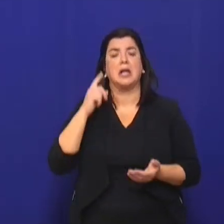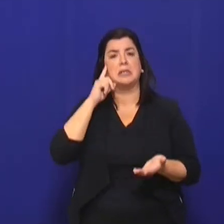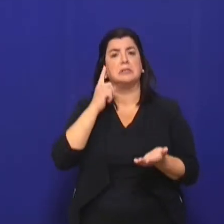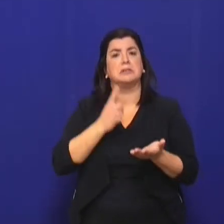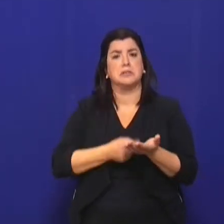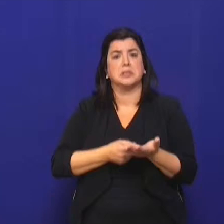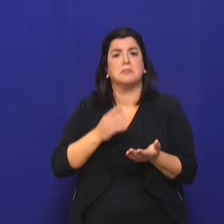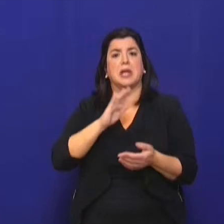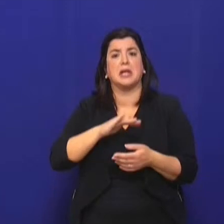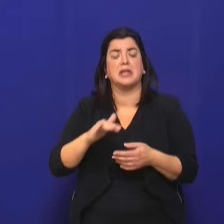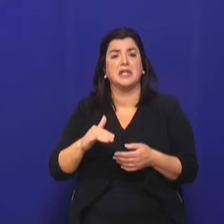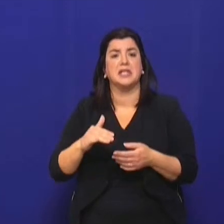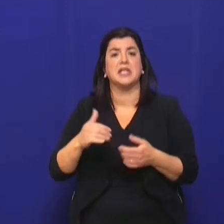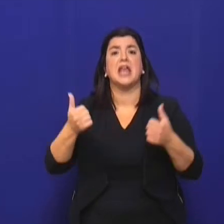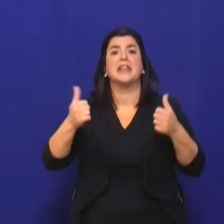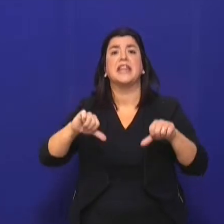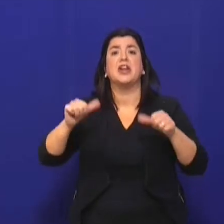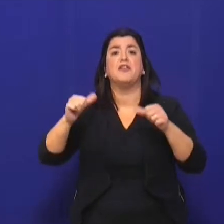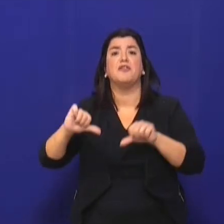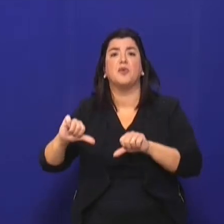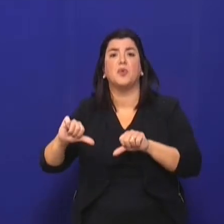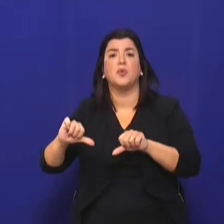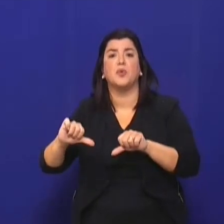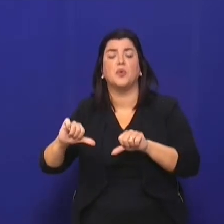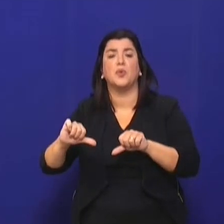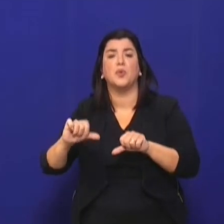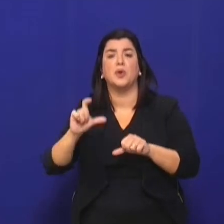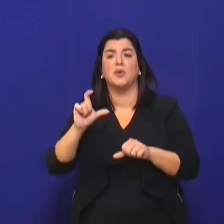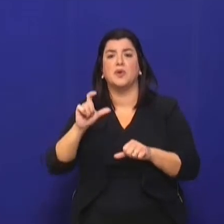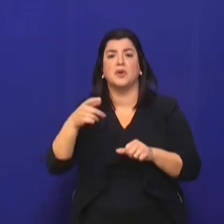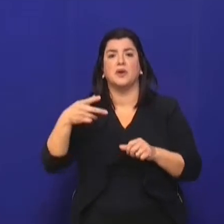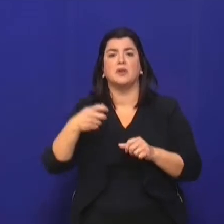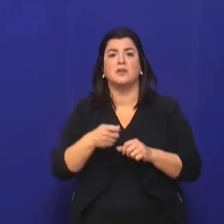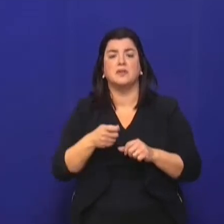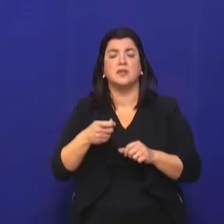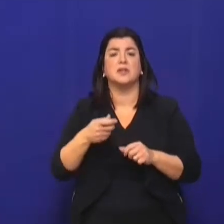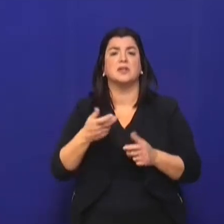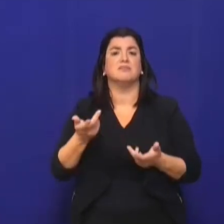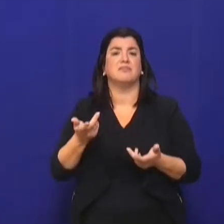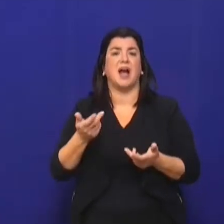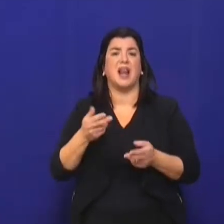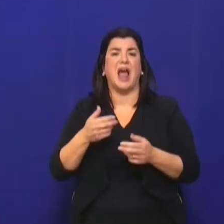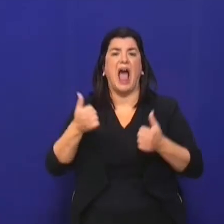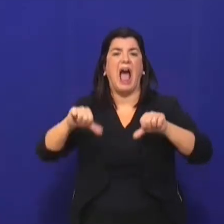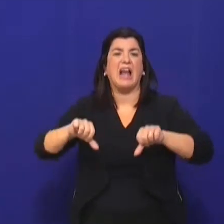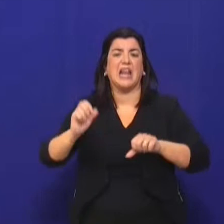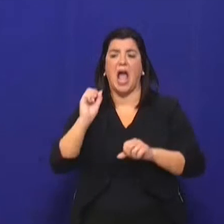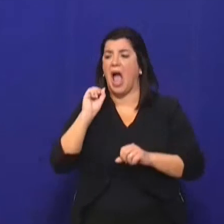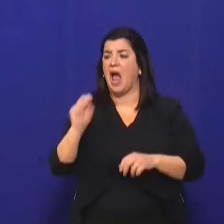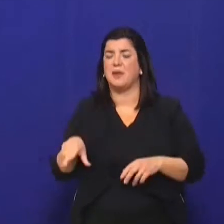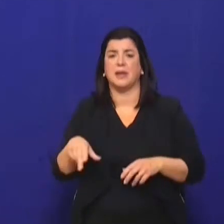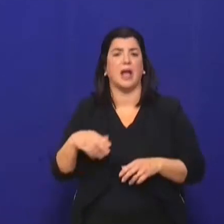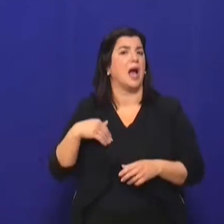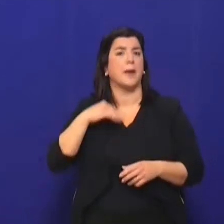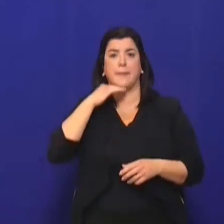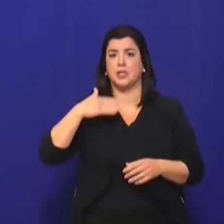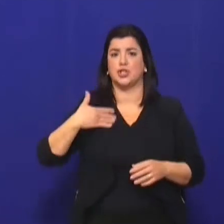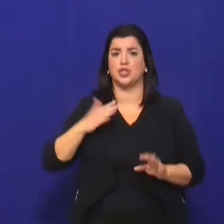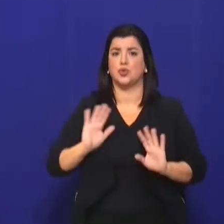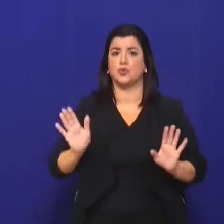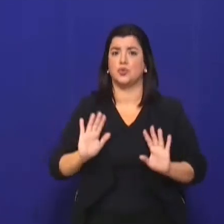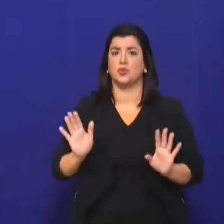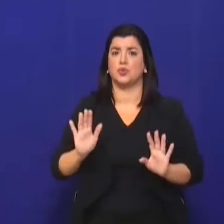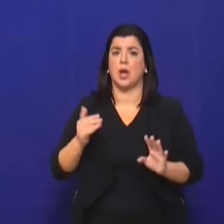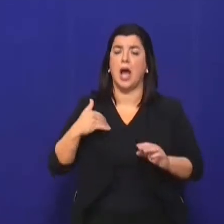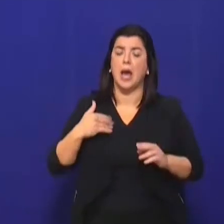li jkunu tilfu dożi li ma rridniex nagħmlu din li titlef dożi u ridna wkoll li il-proċess isir kif suppost. U